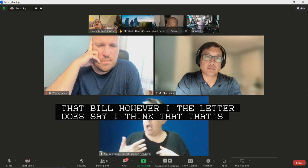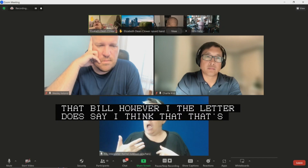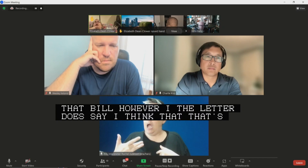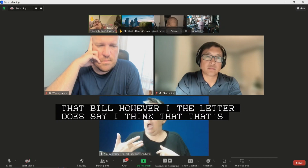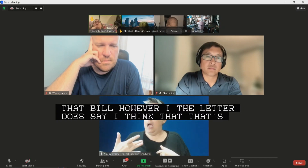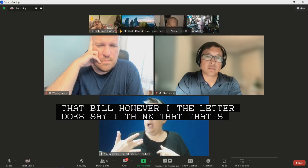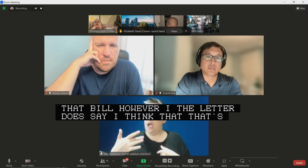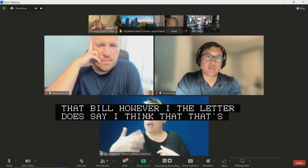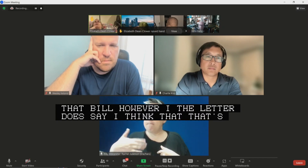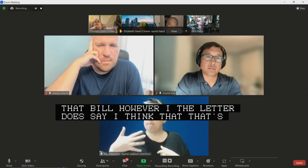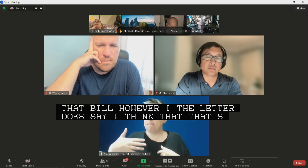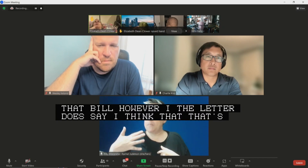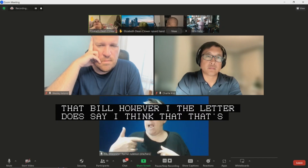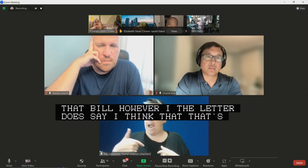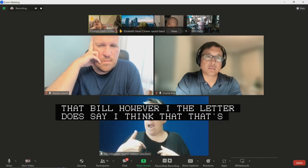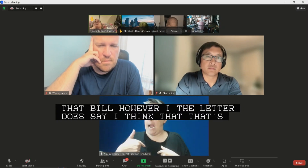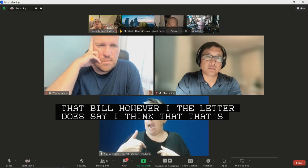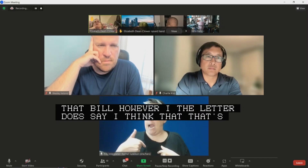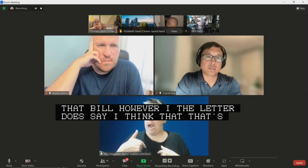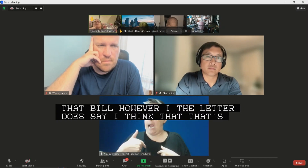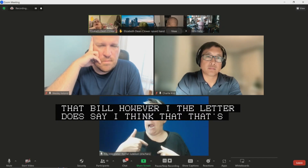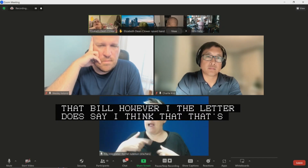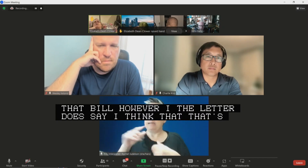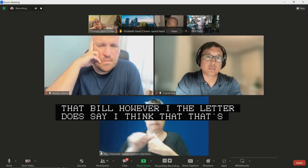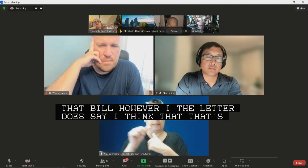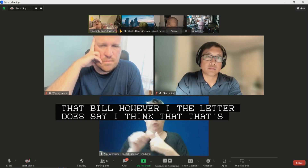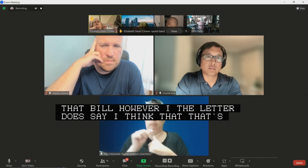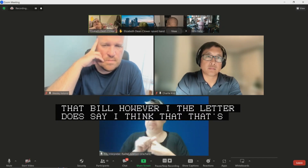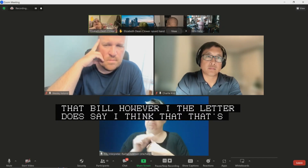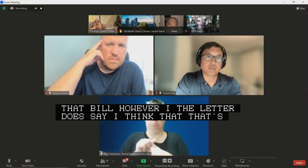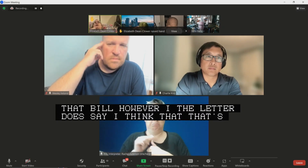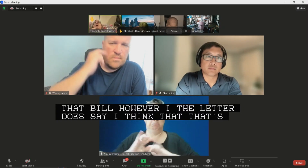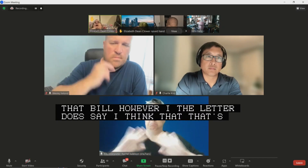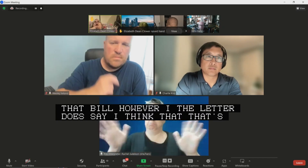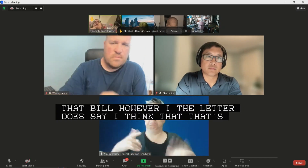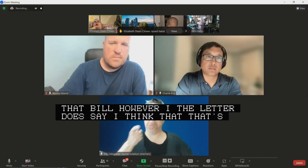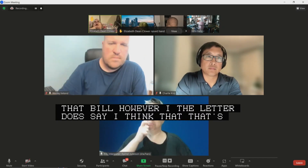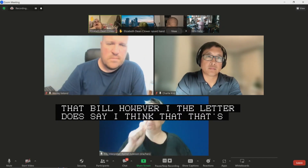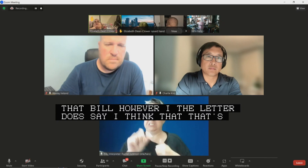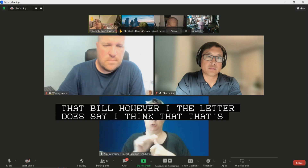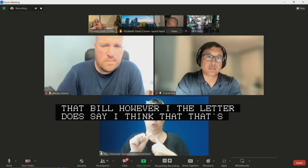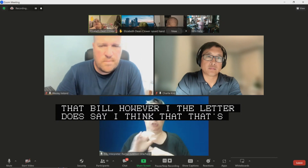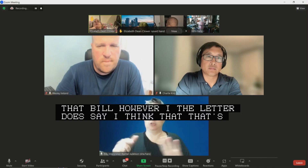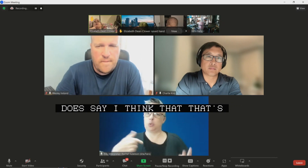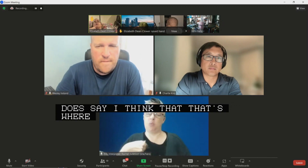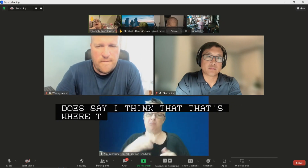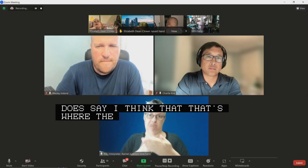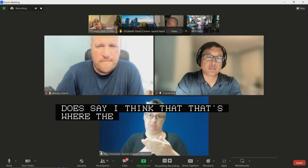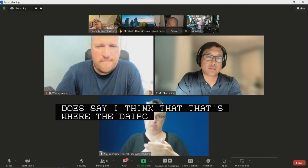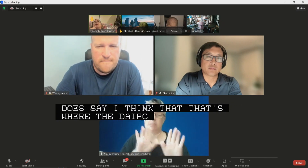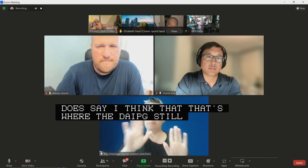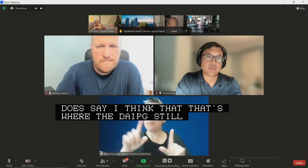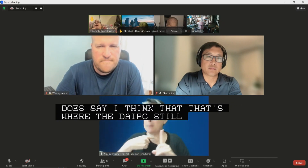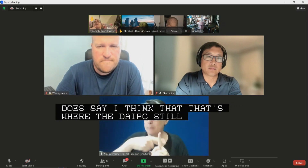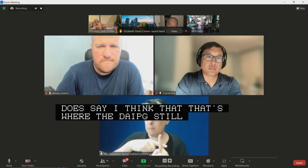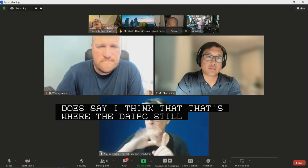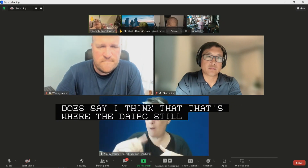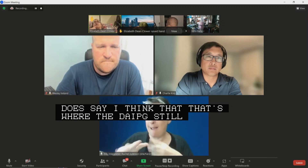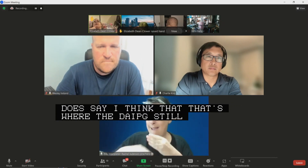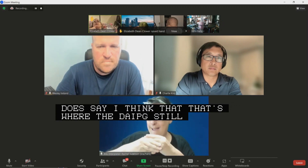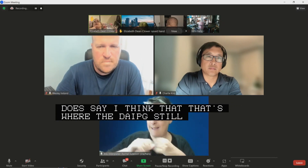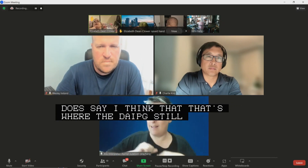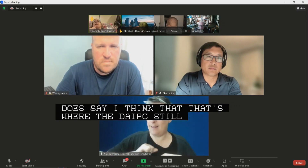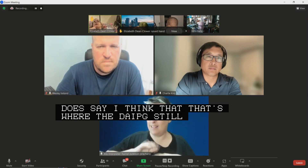where I think that the danger still lies. As a practical matter, I